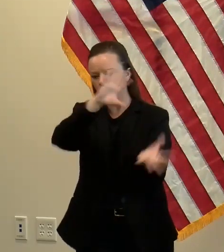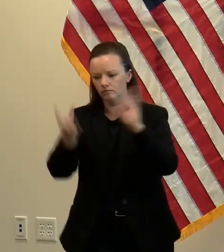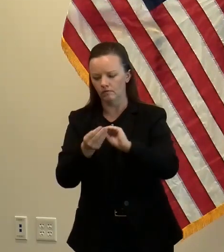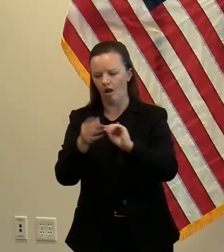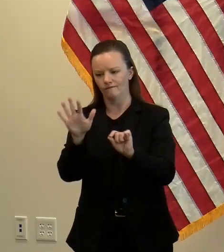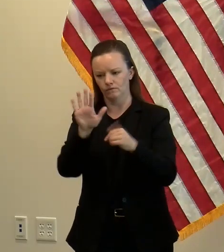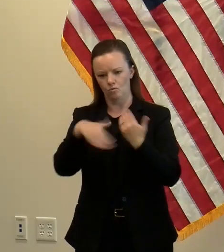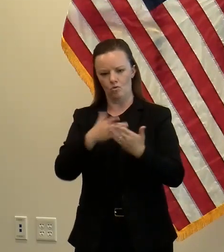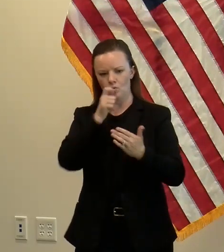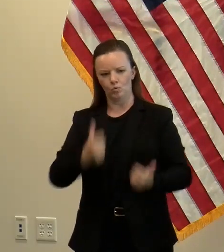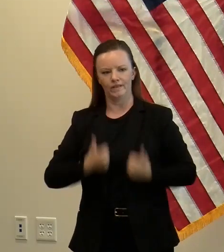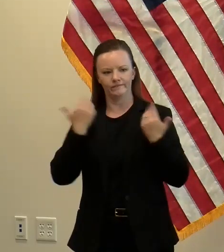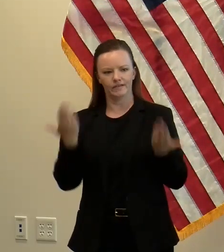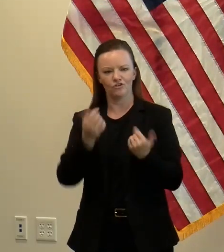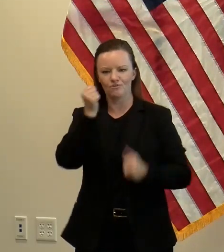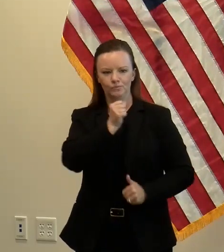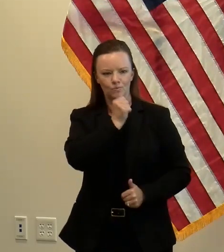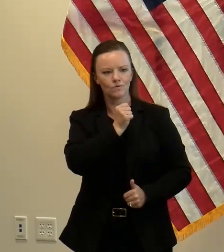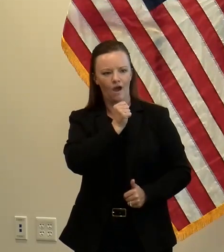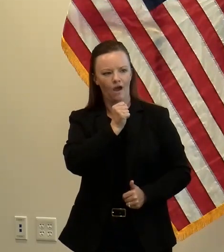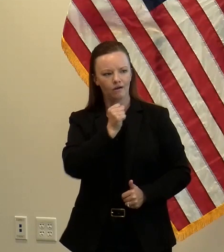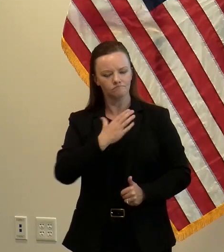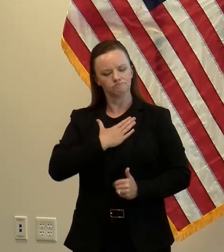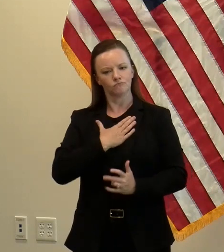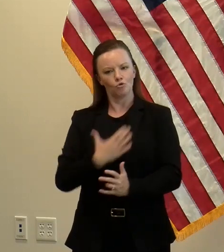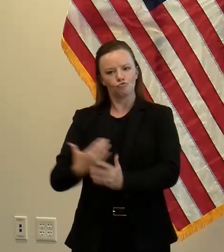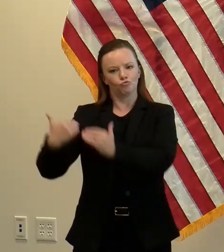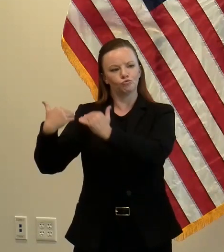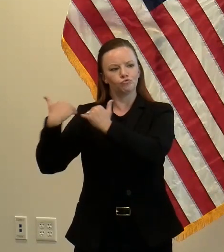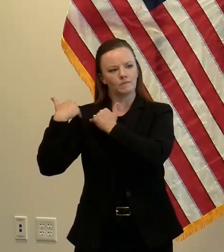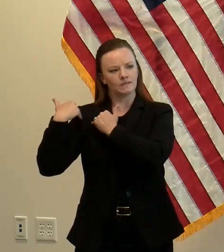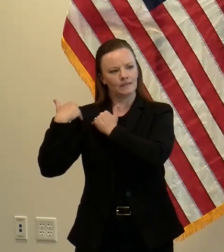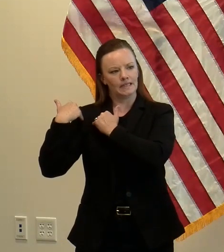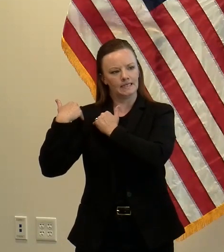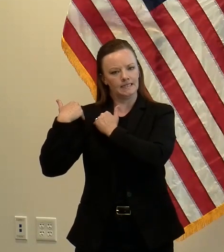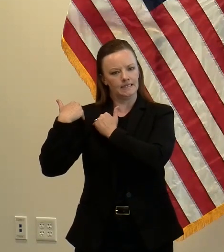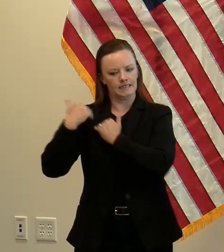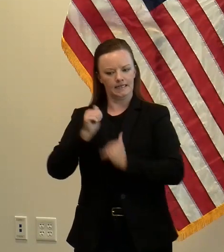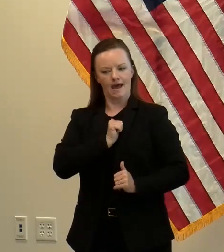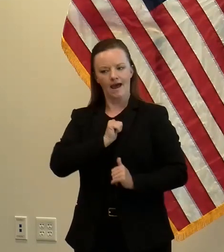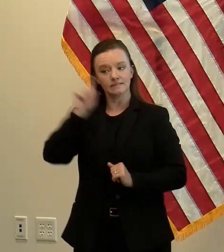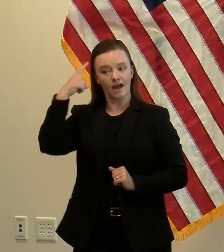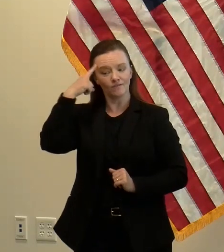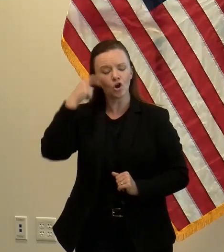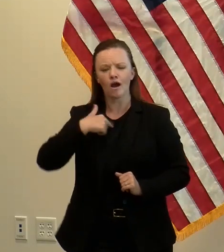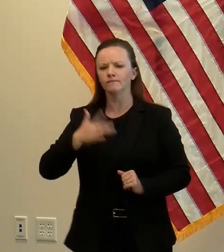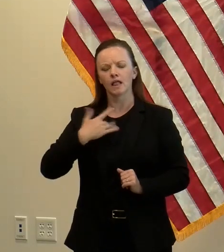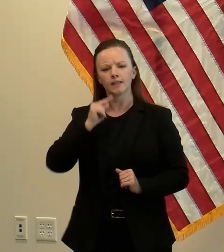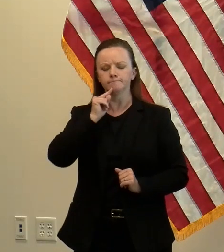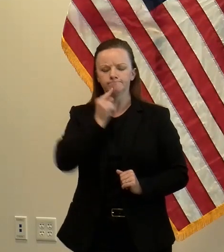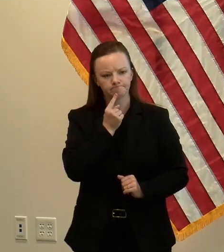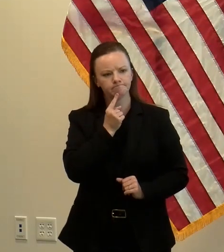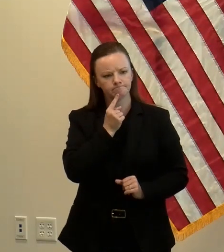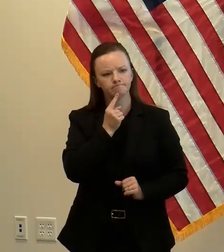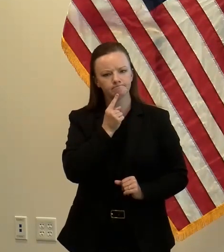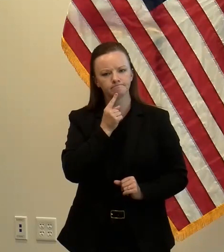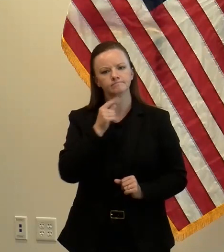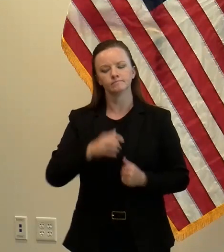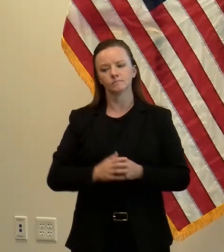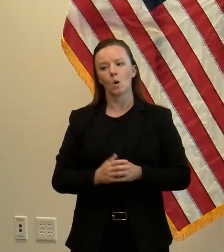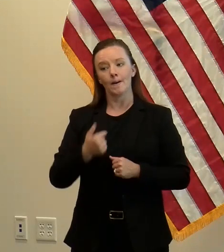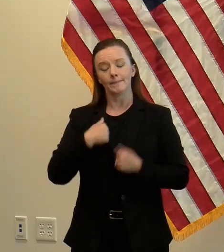Arizonans. I take the responsibility that I have as governor very seriously, and to